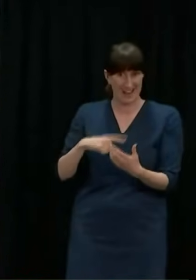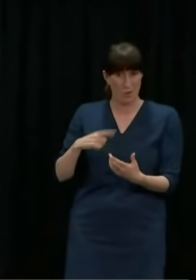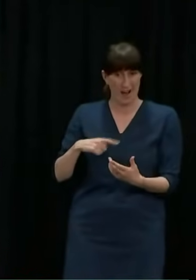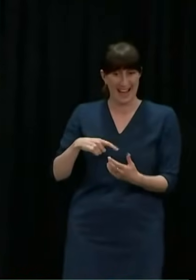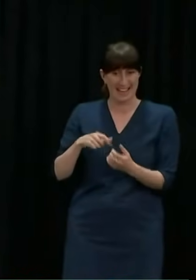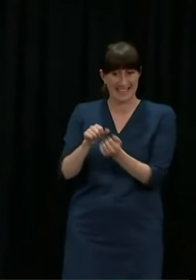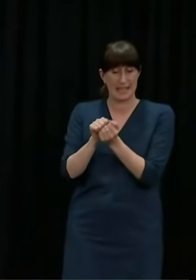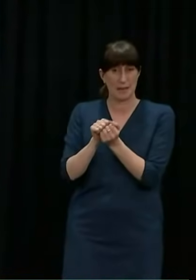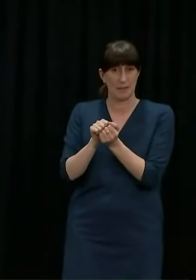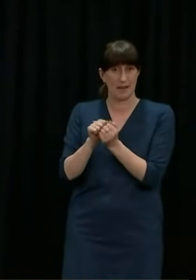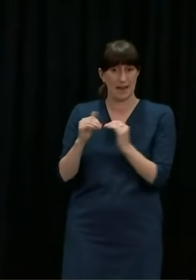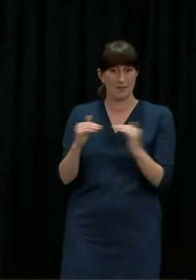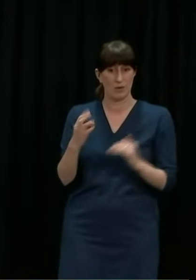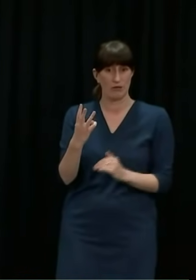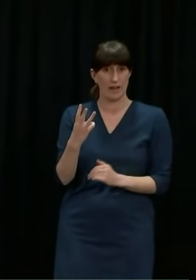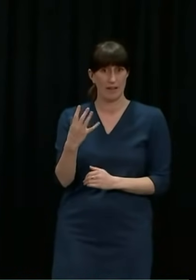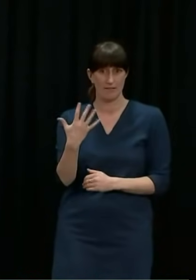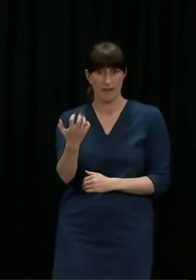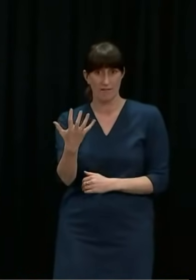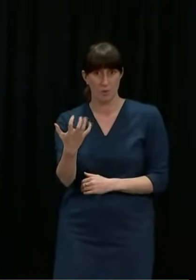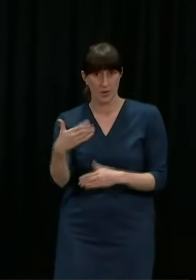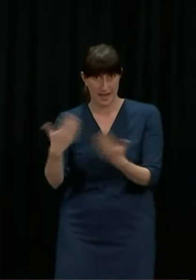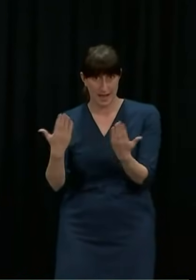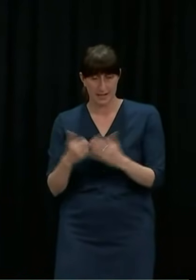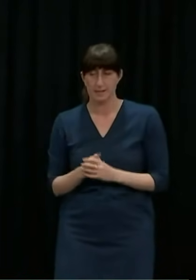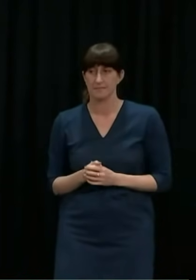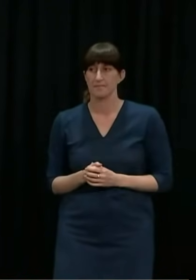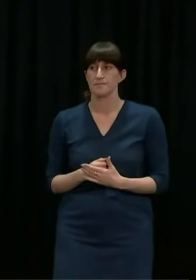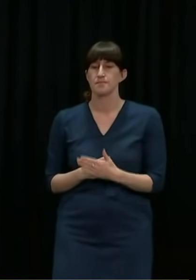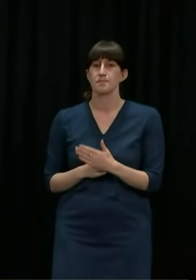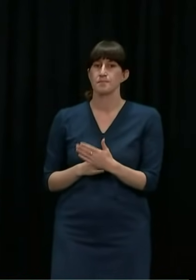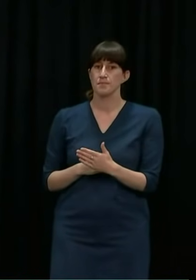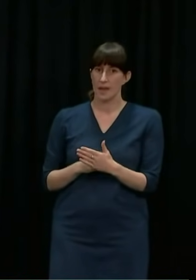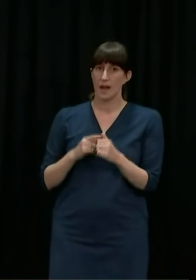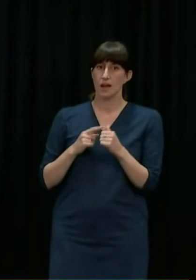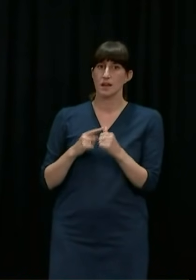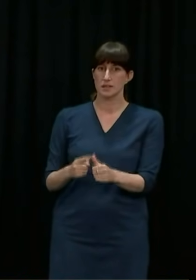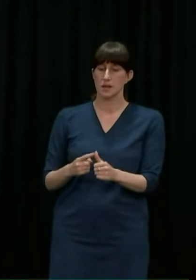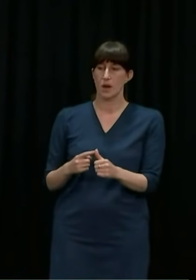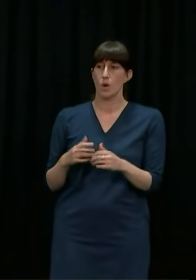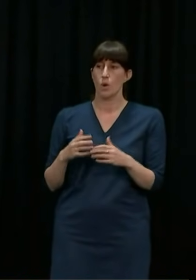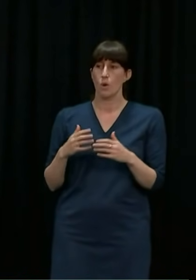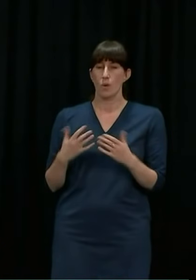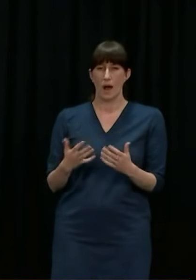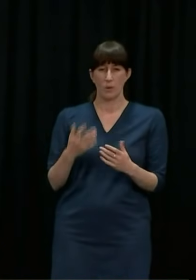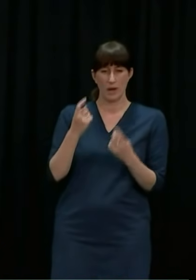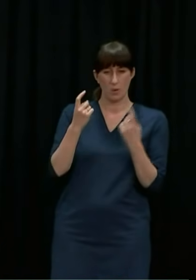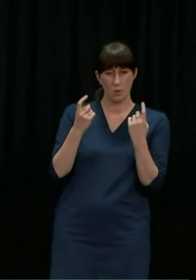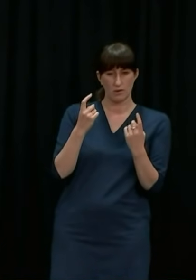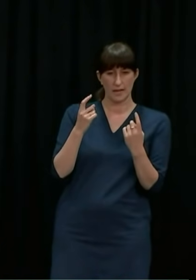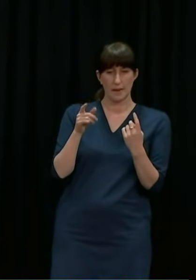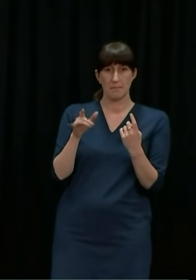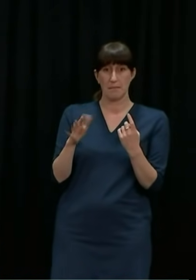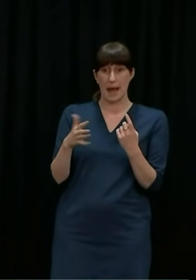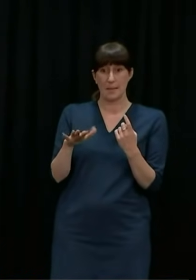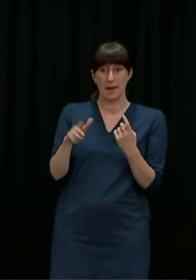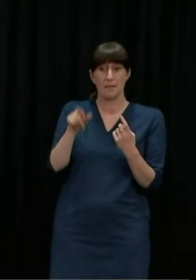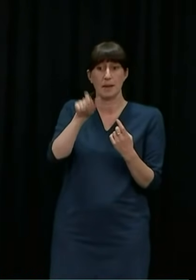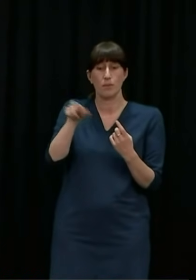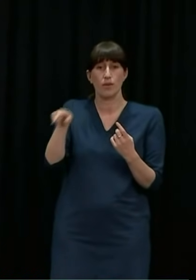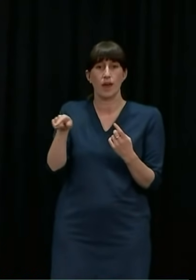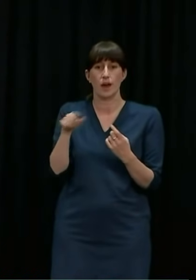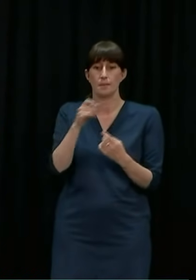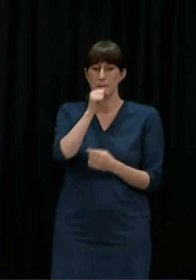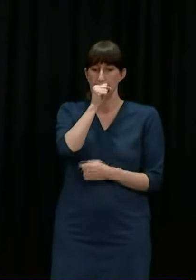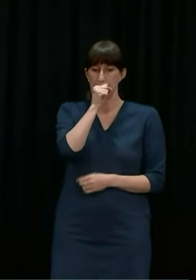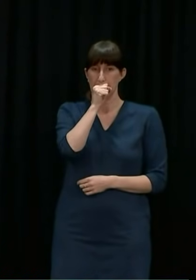of the things that we're concerned about is that people who could have been infected and may even be showing symptoms may be reluctant to come forward and